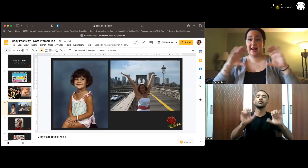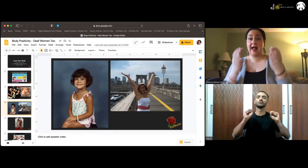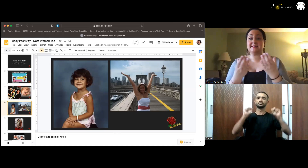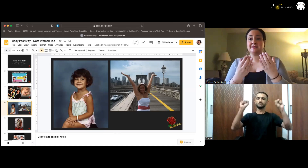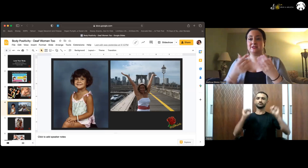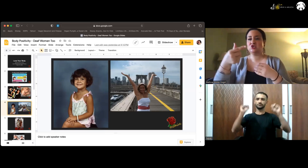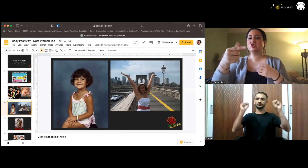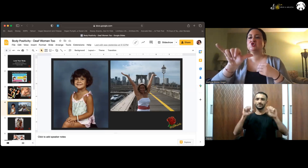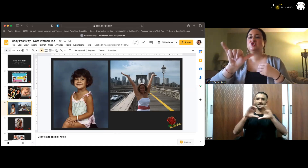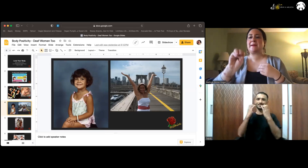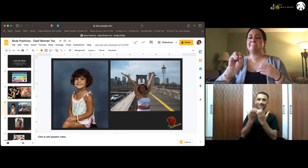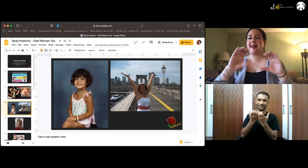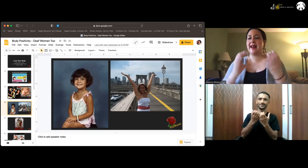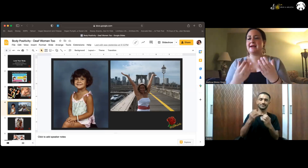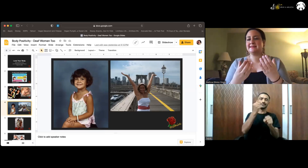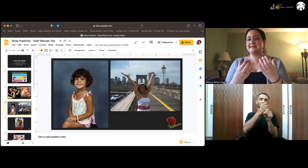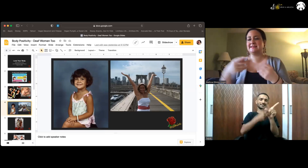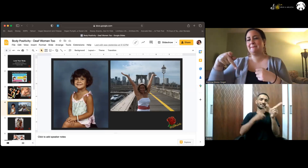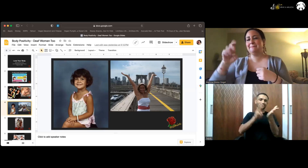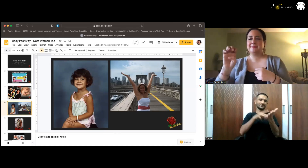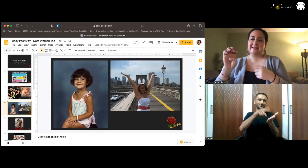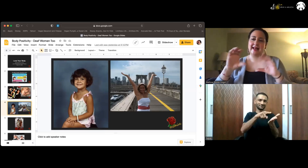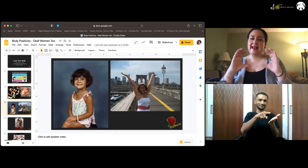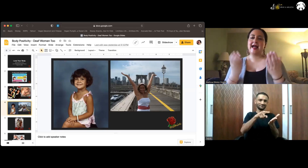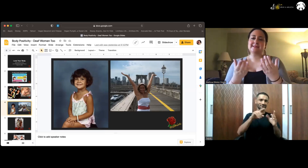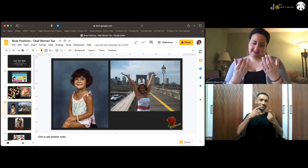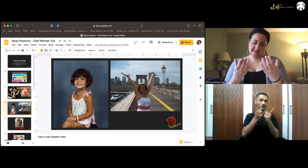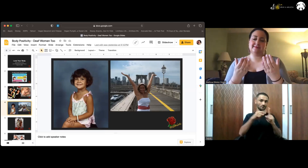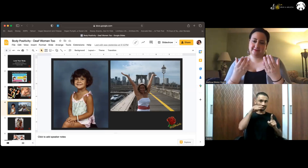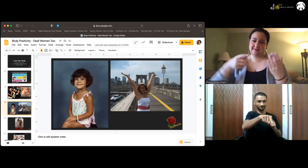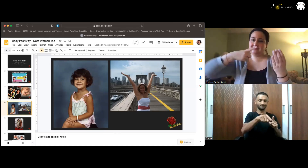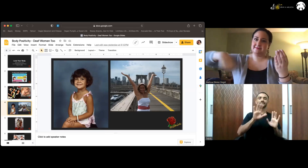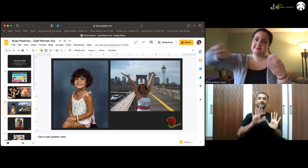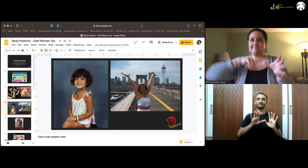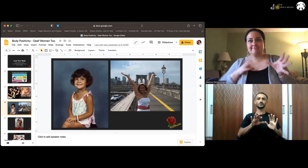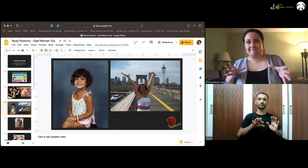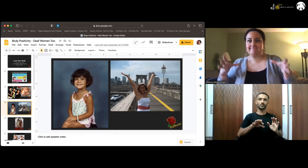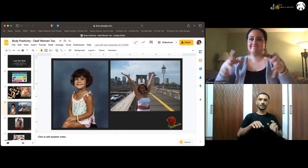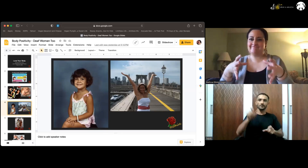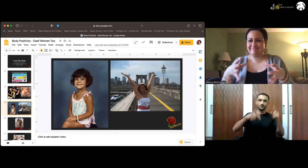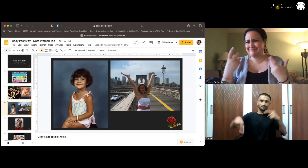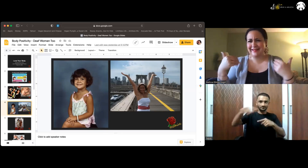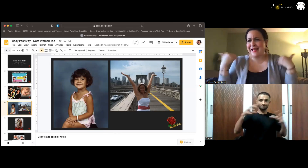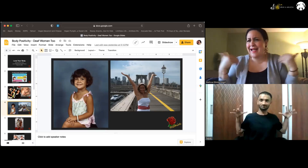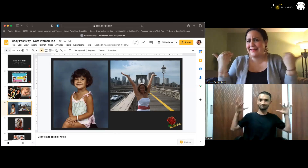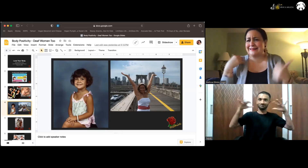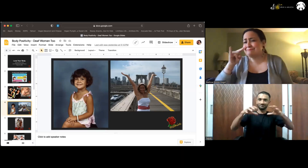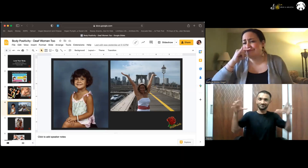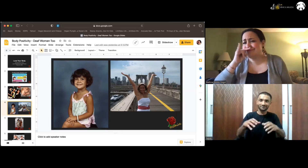Prachi, can you please request the host to give us co-host so that we can also I ensure we can, I actually texted and dropped the chat